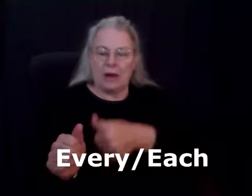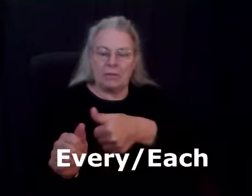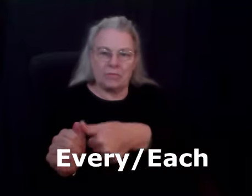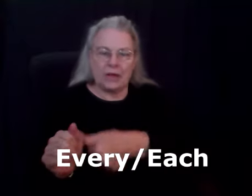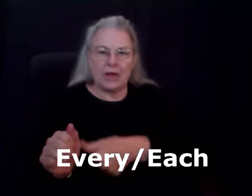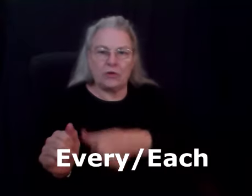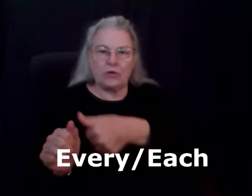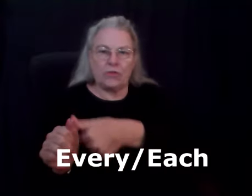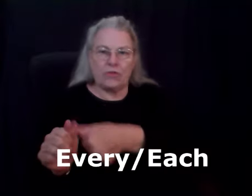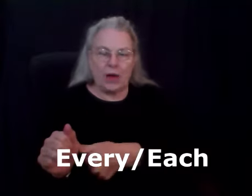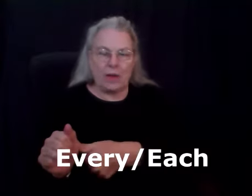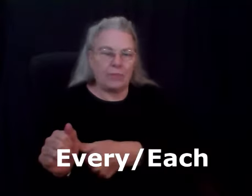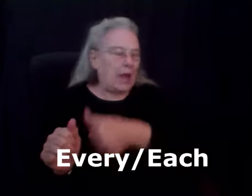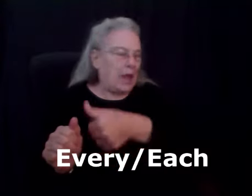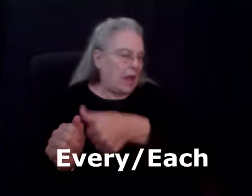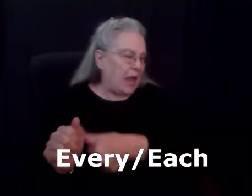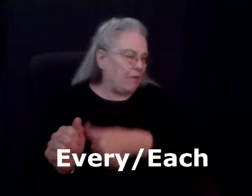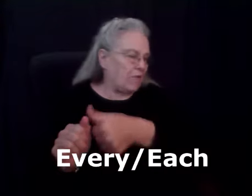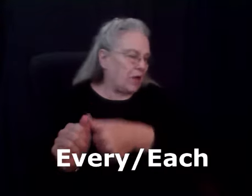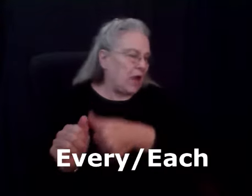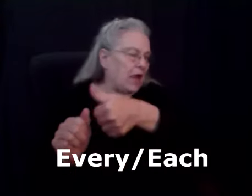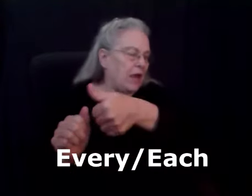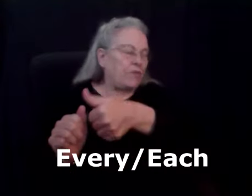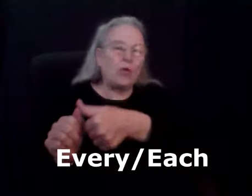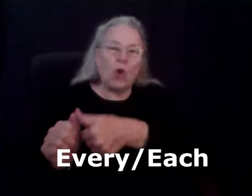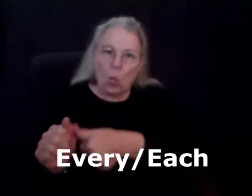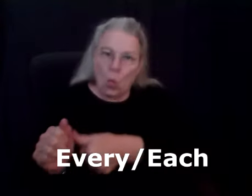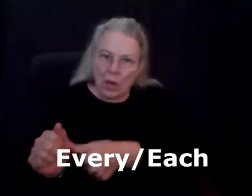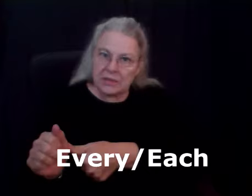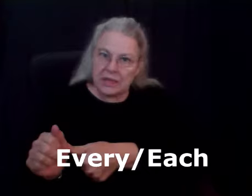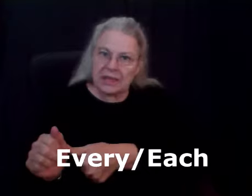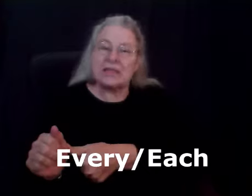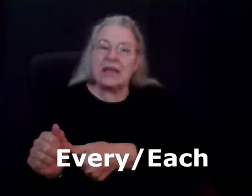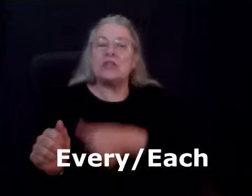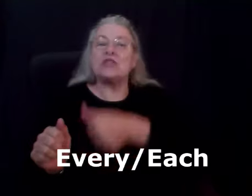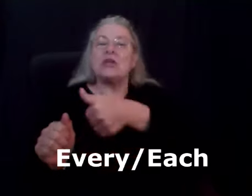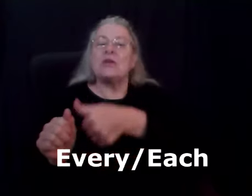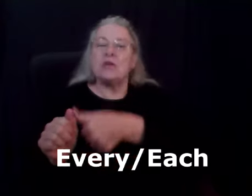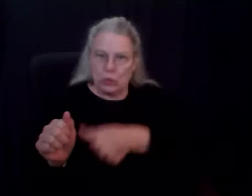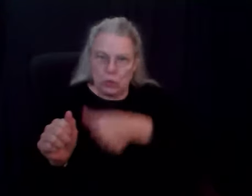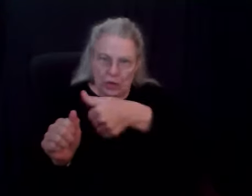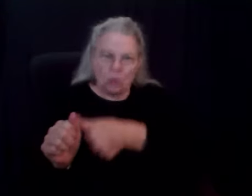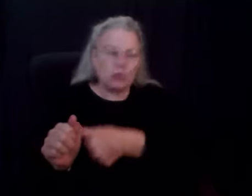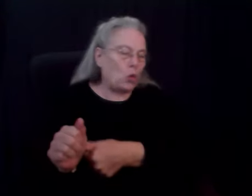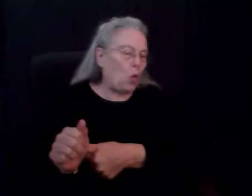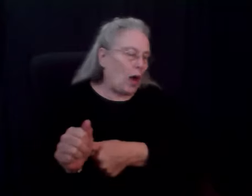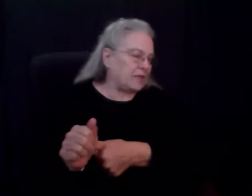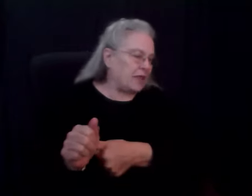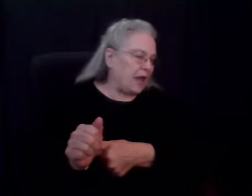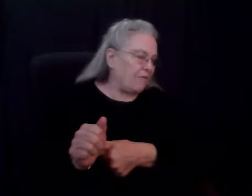Right down your thumb. Every. If you go once, it's each. You want to go twice. Every.